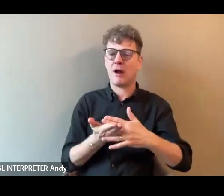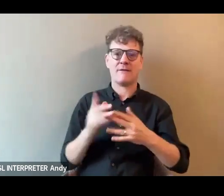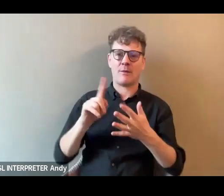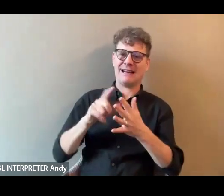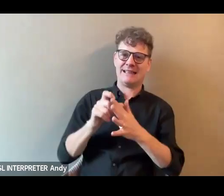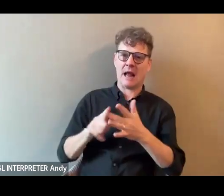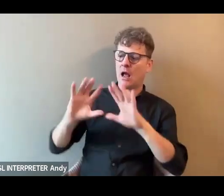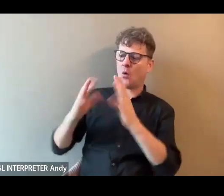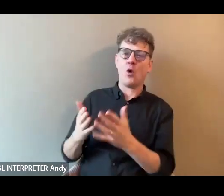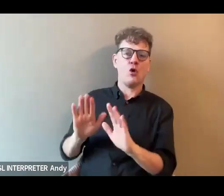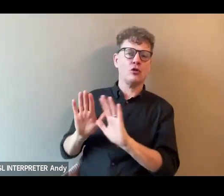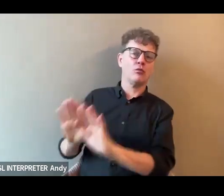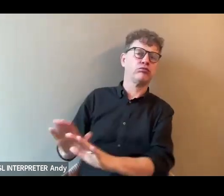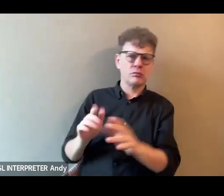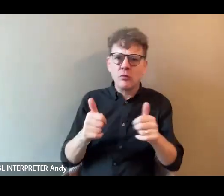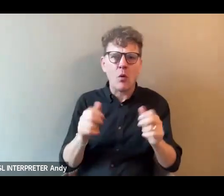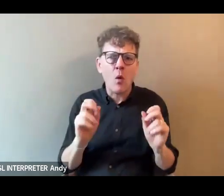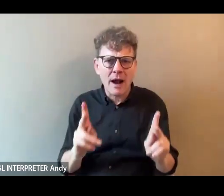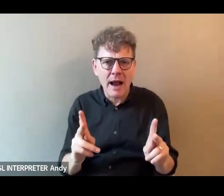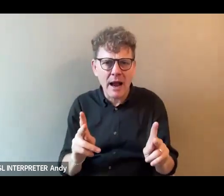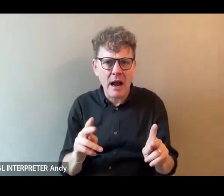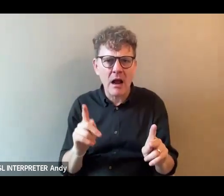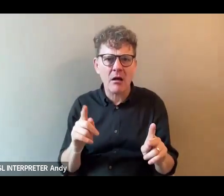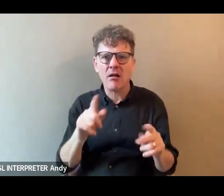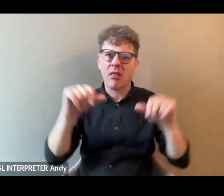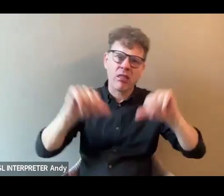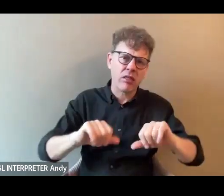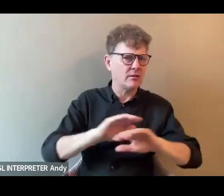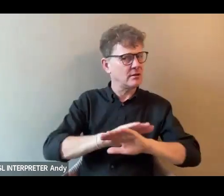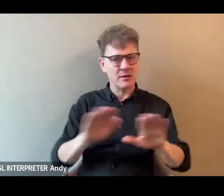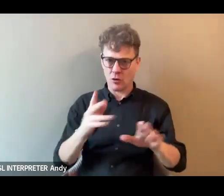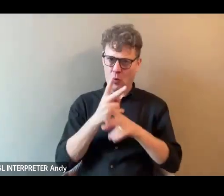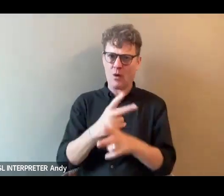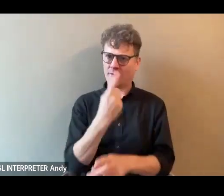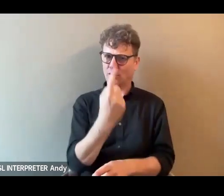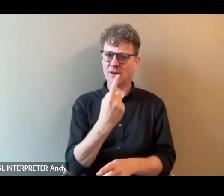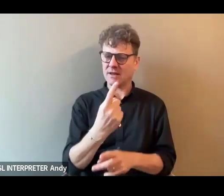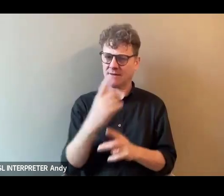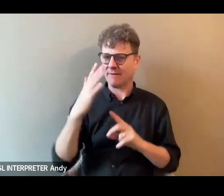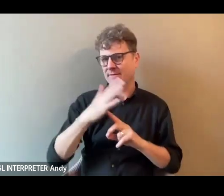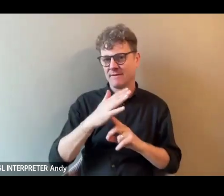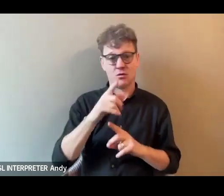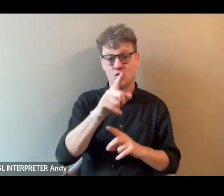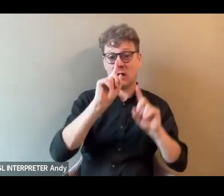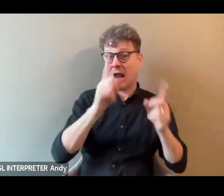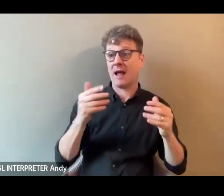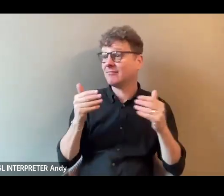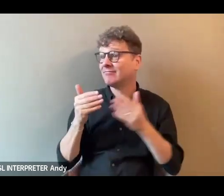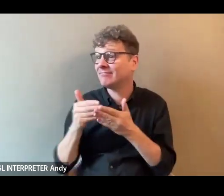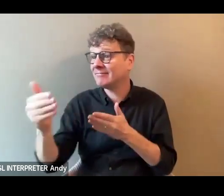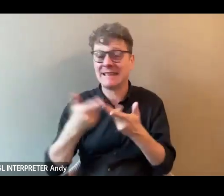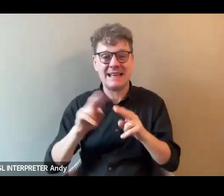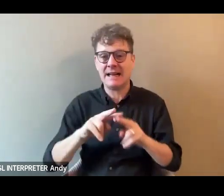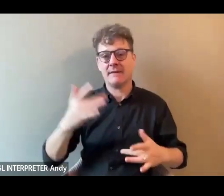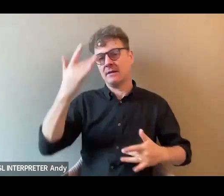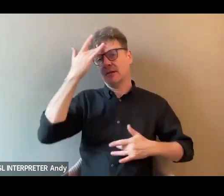it's okay. You're not letting anybody down if you look after yourself. You cannot do any of this if you're not well